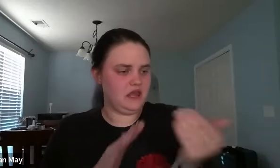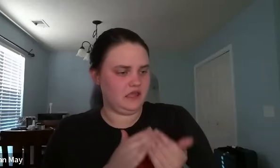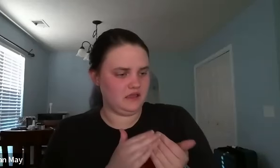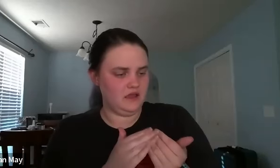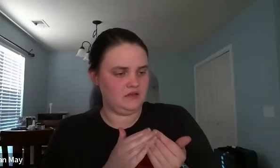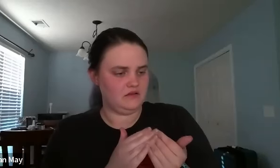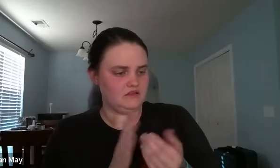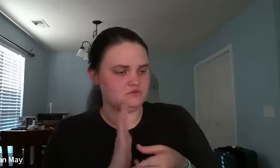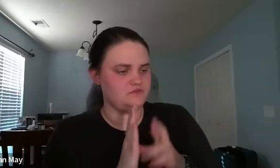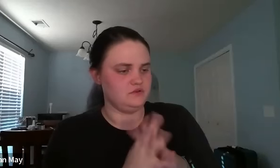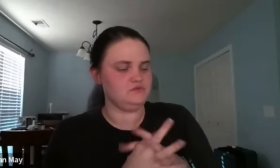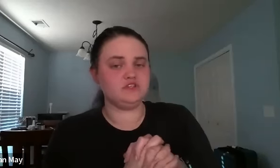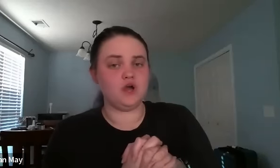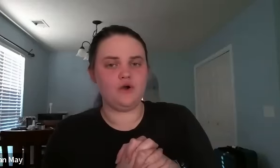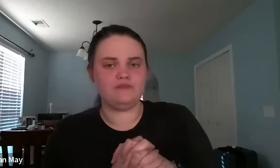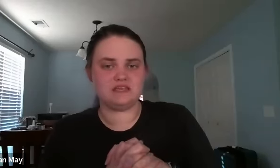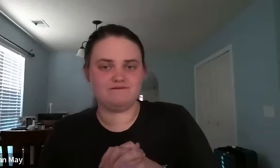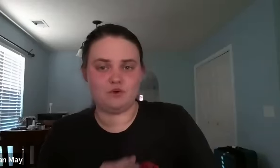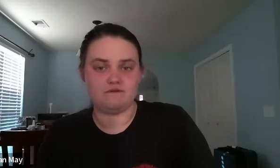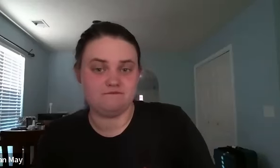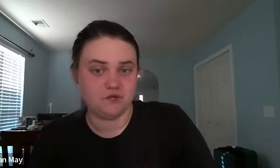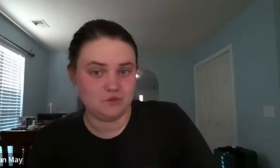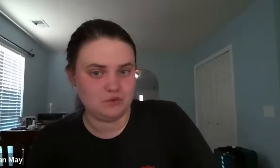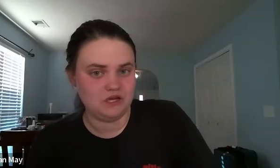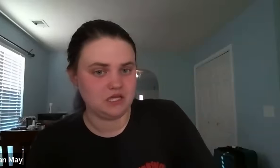beginning. Let's review. So the sign for food,